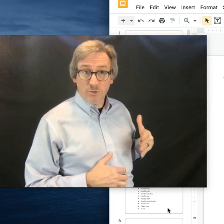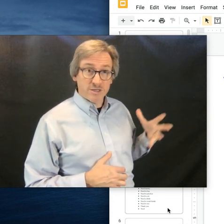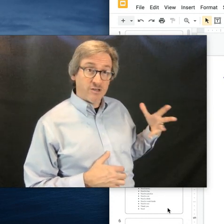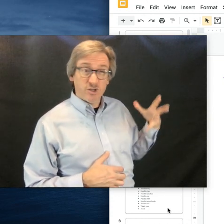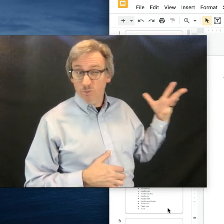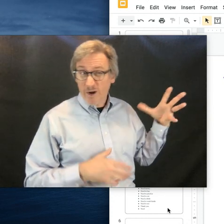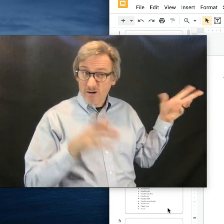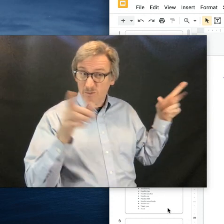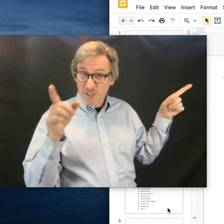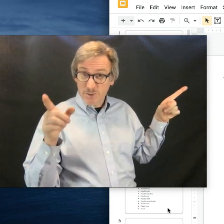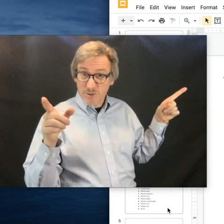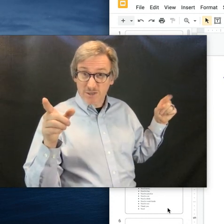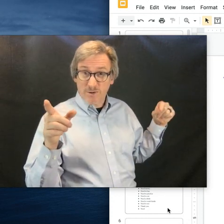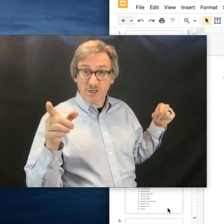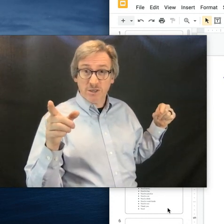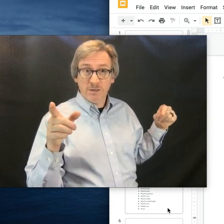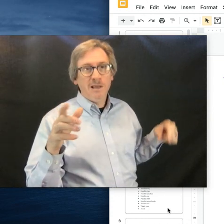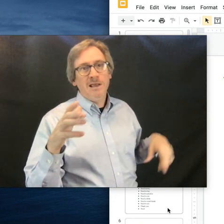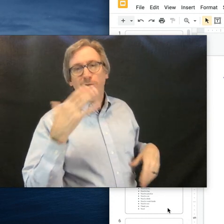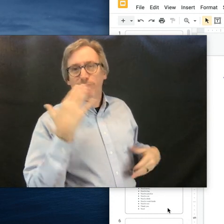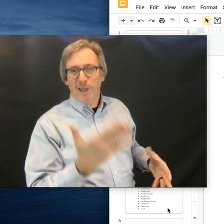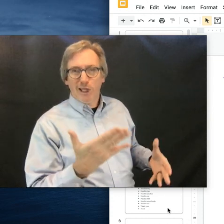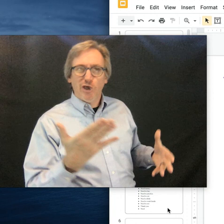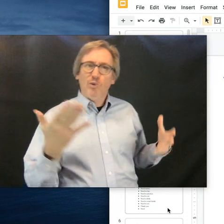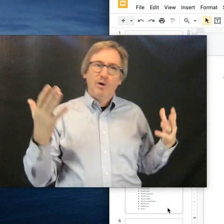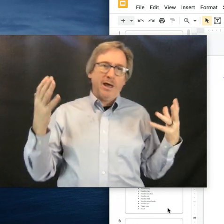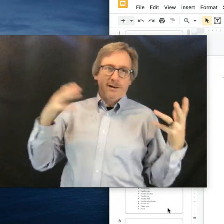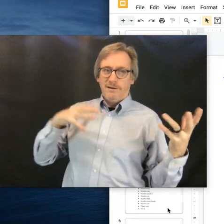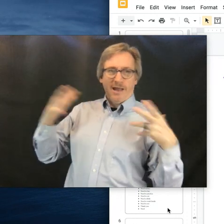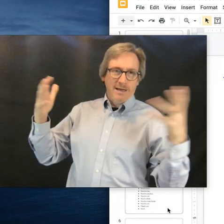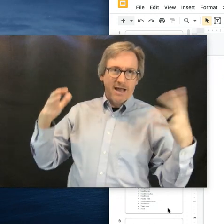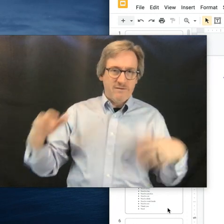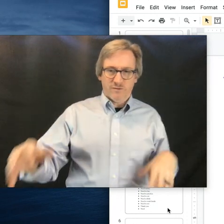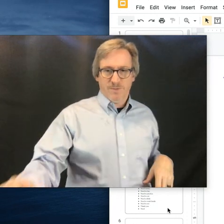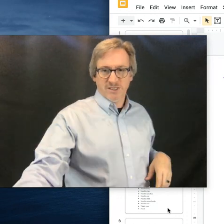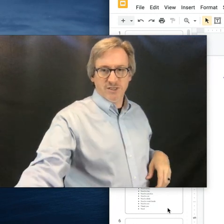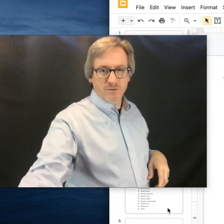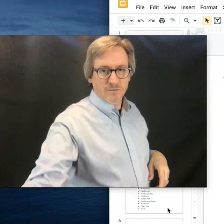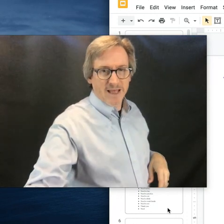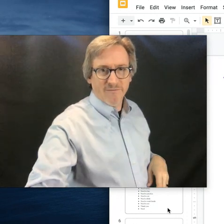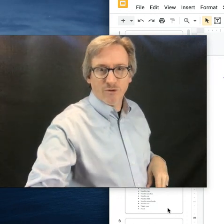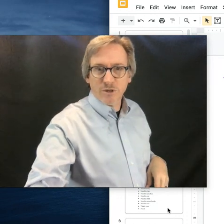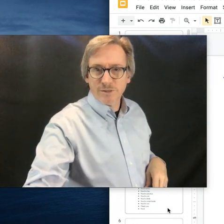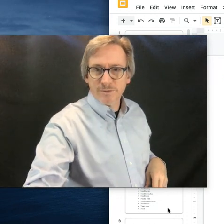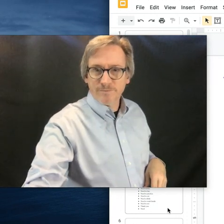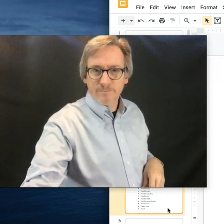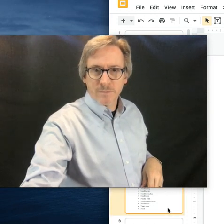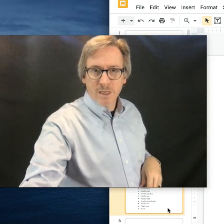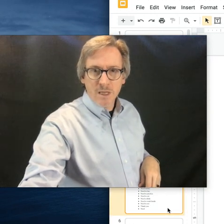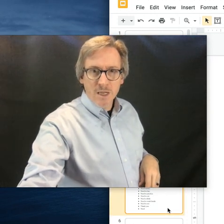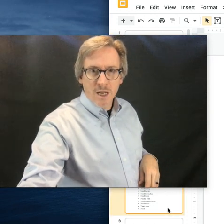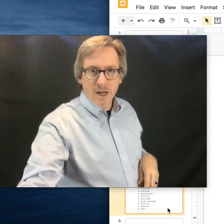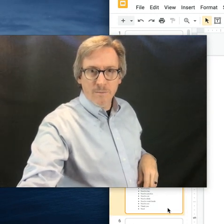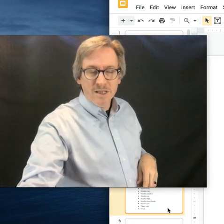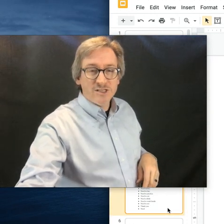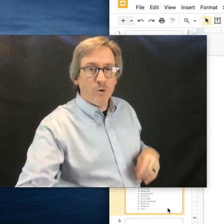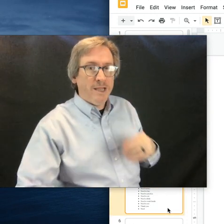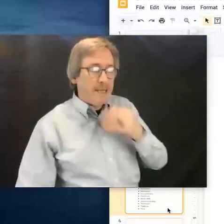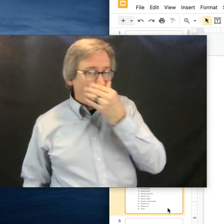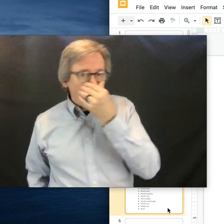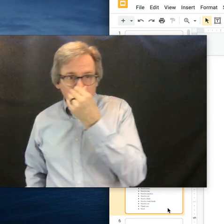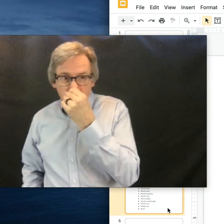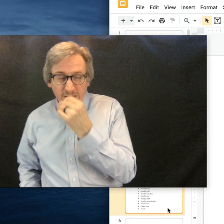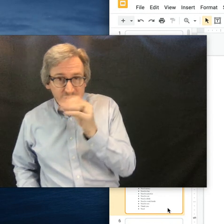directions or tells you where, points you in the right direction. Thank you, and any kind of response to that afterwards.